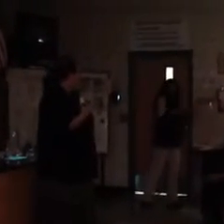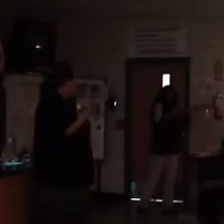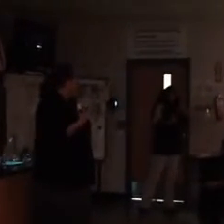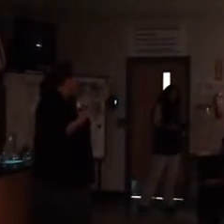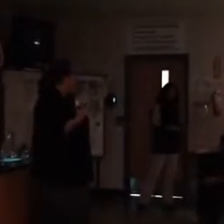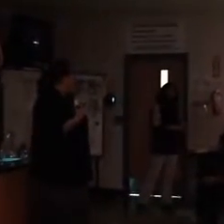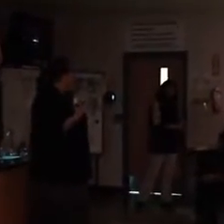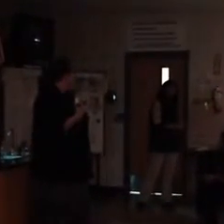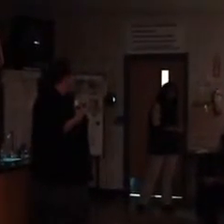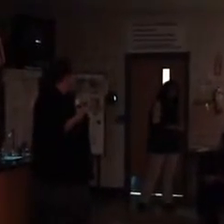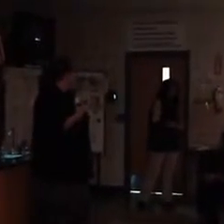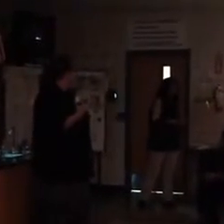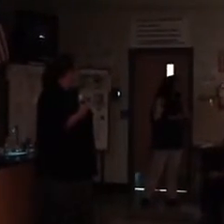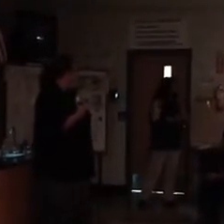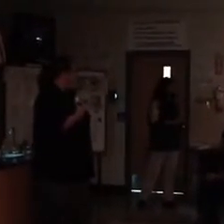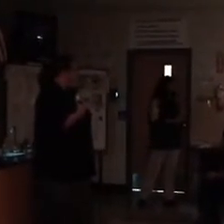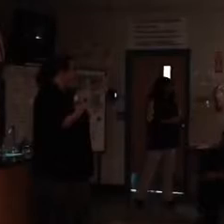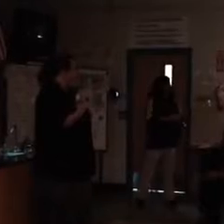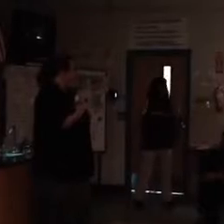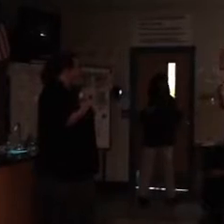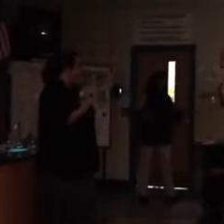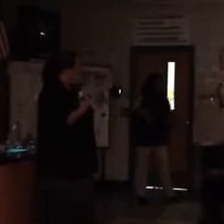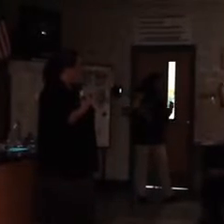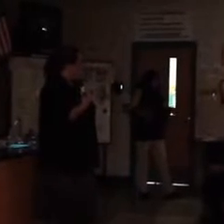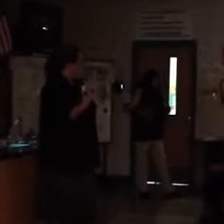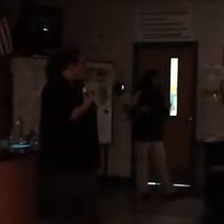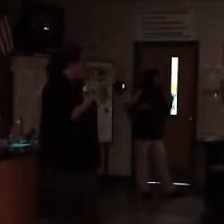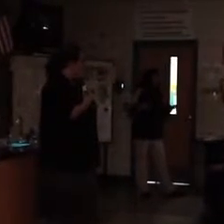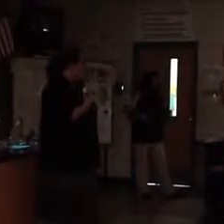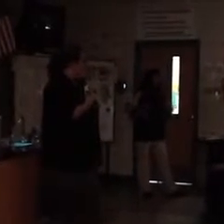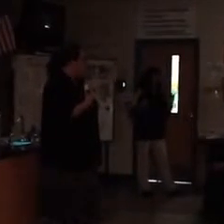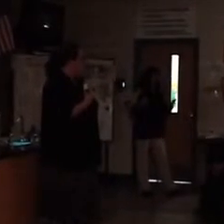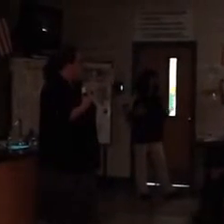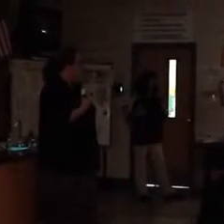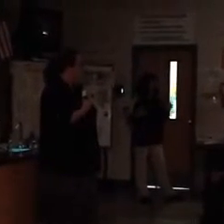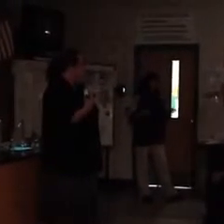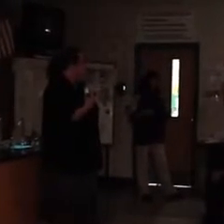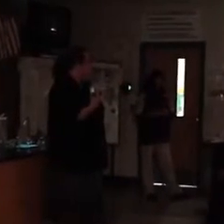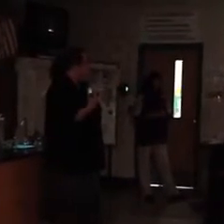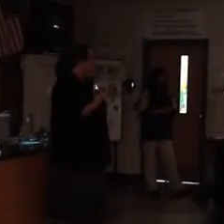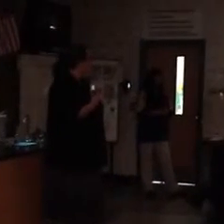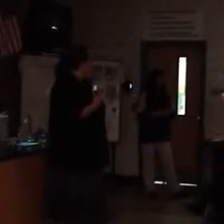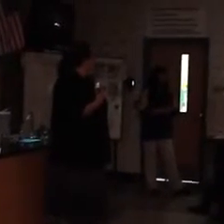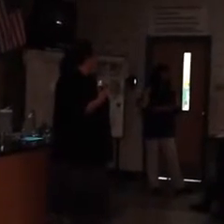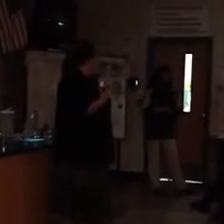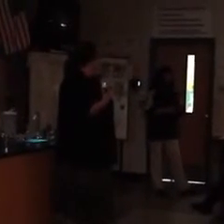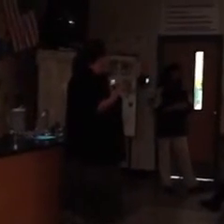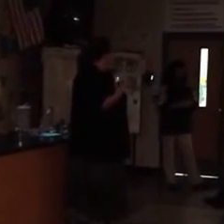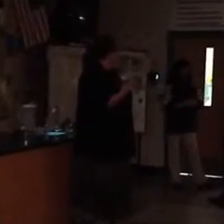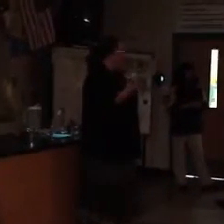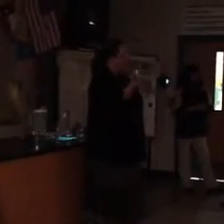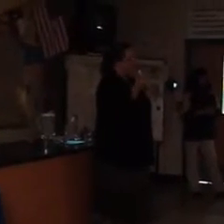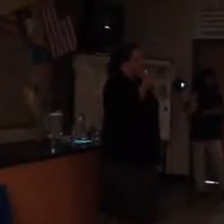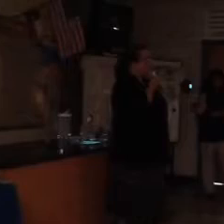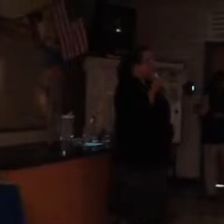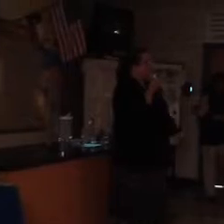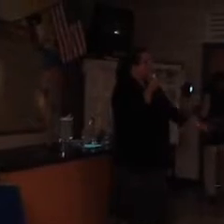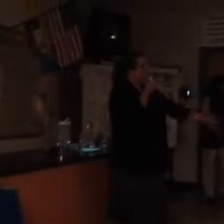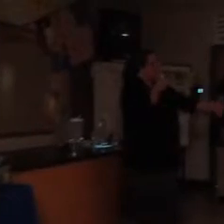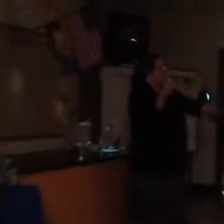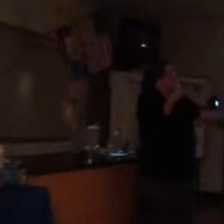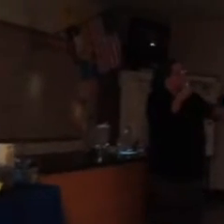check it. I'm gonna ask you again tomorrow, okay? You know, and so just encourage, be encouraging, because they're getting used to it. I love